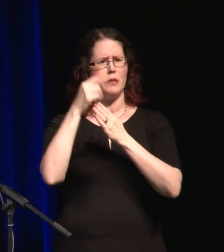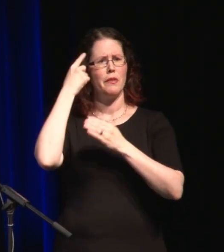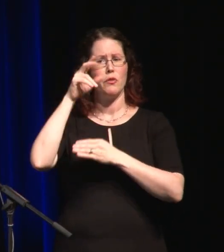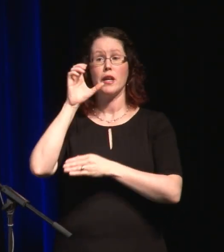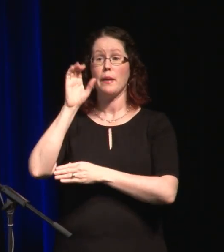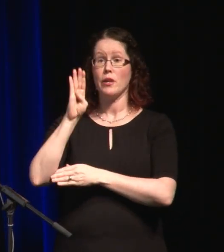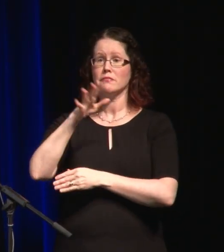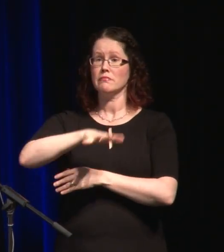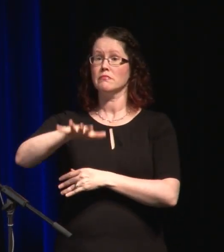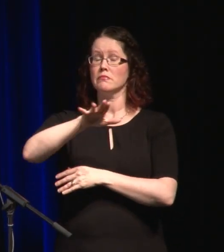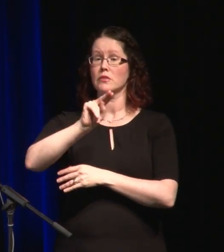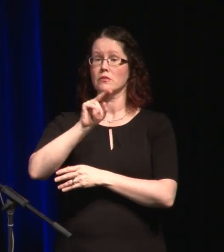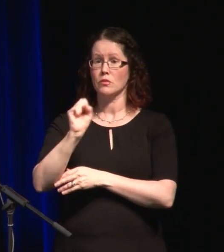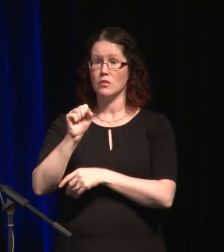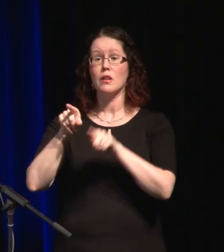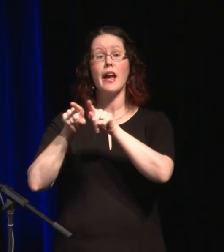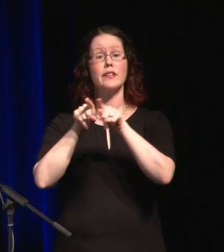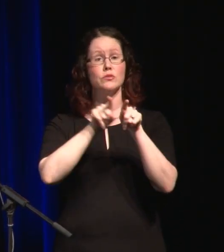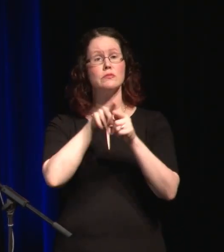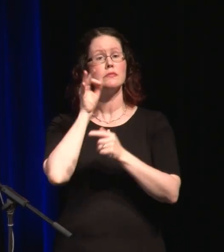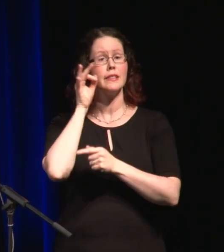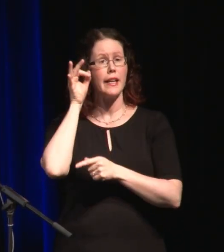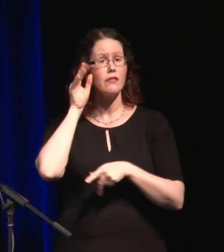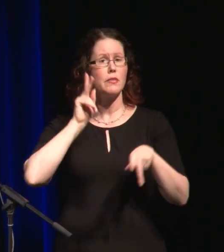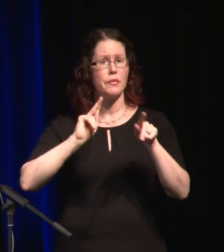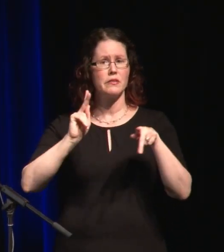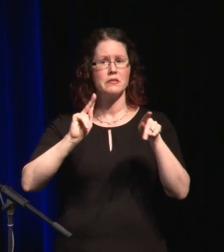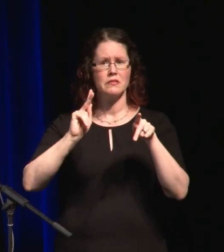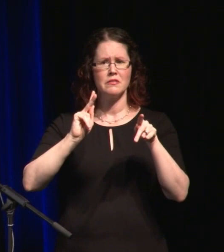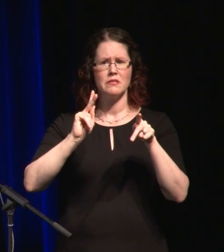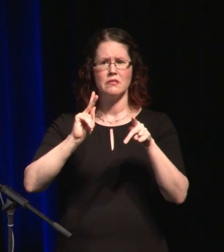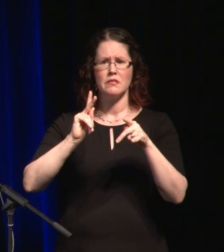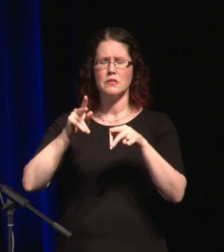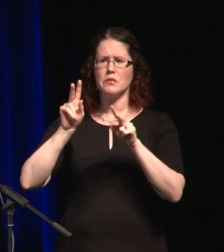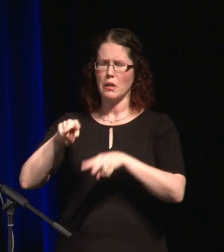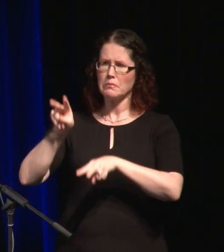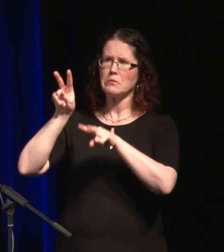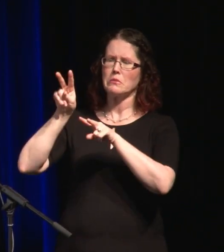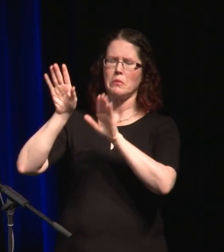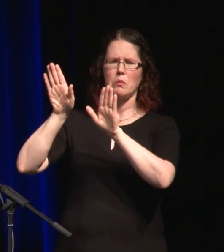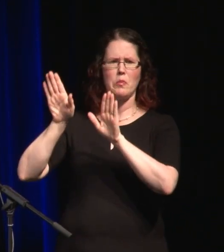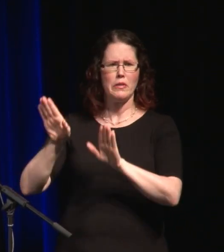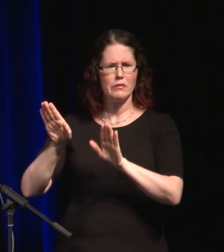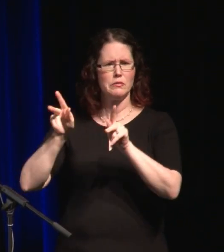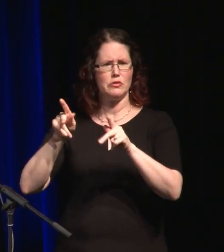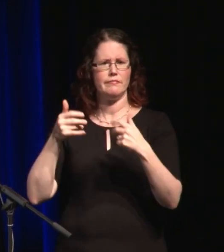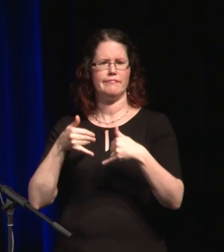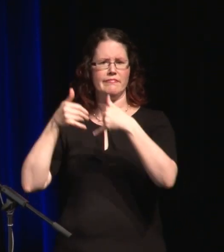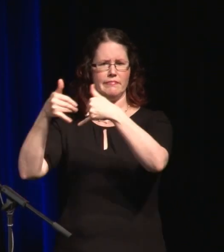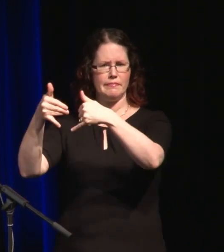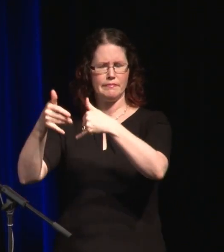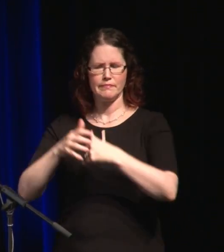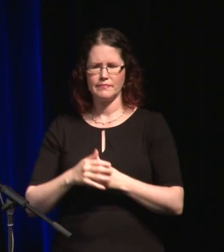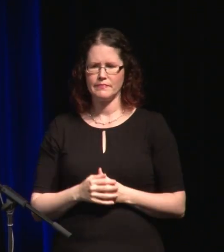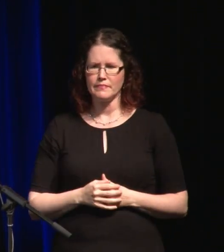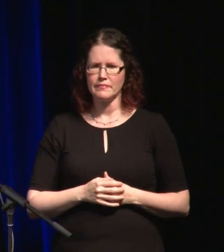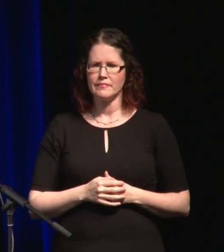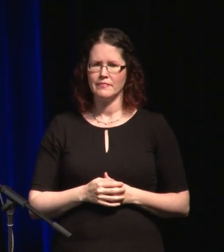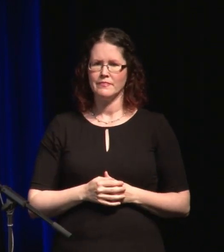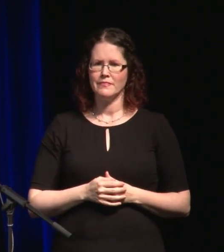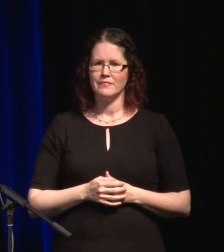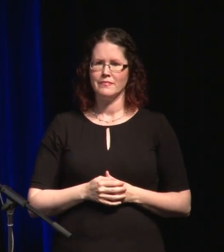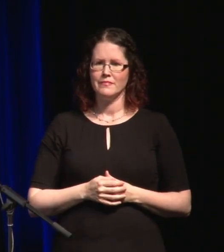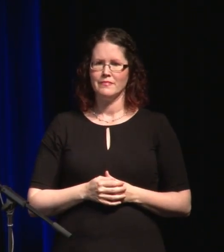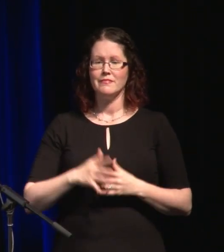Breton, and the Mi'kmaq Nation that make him an exemplary recipient of this award. It is my great pleasure